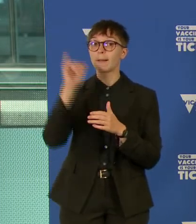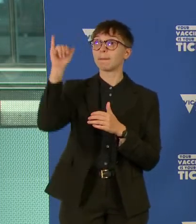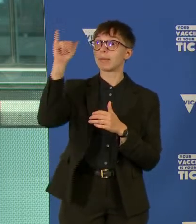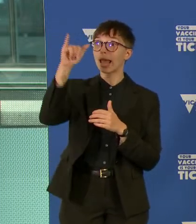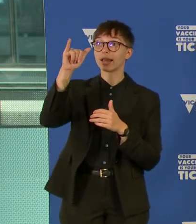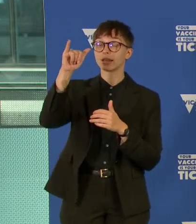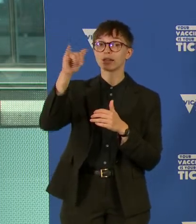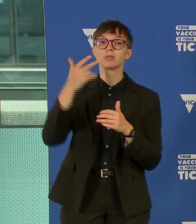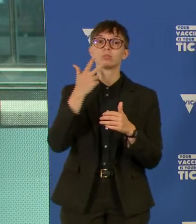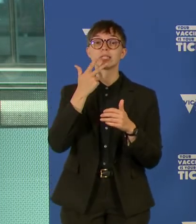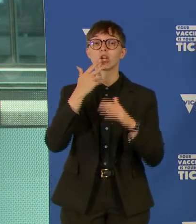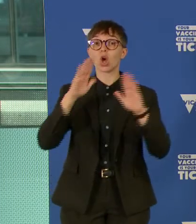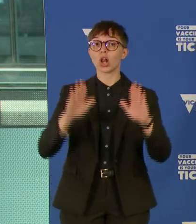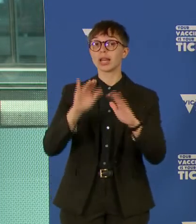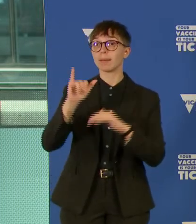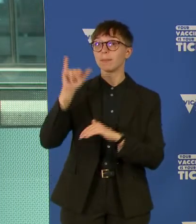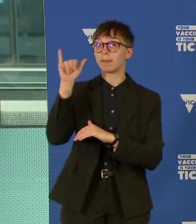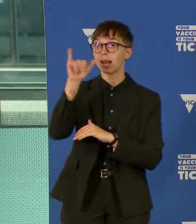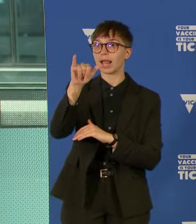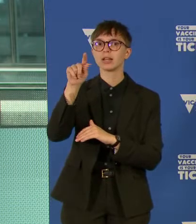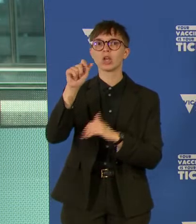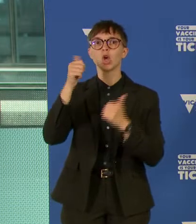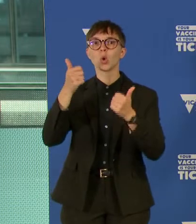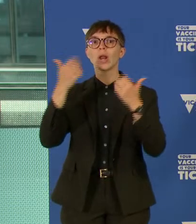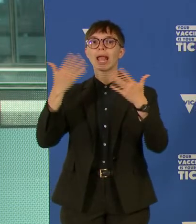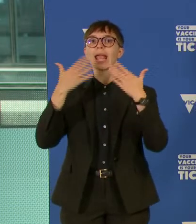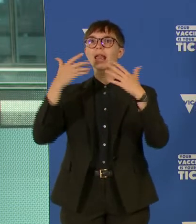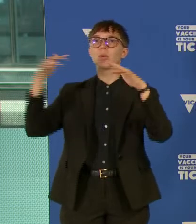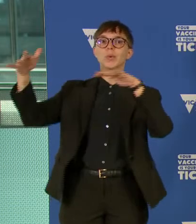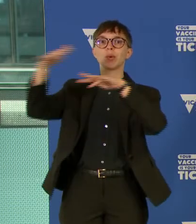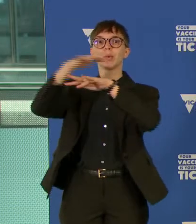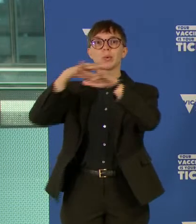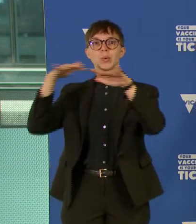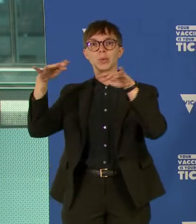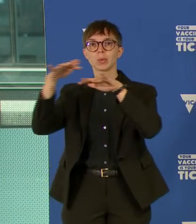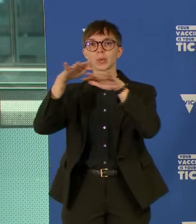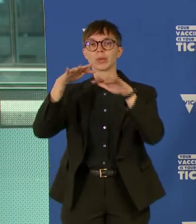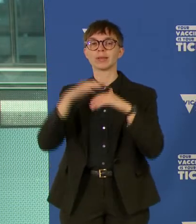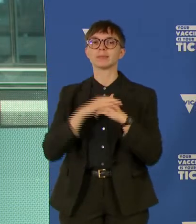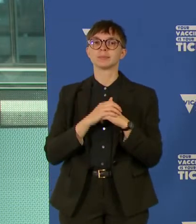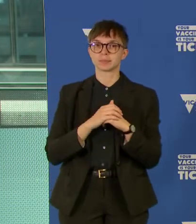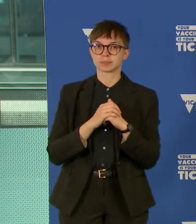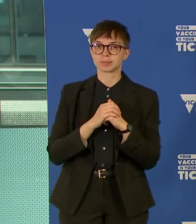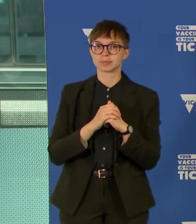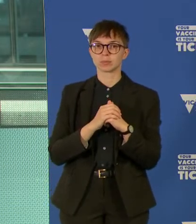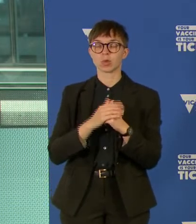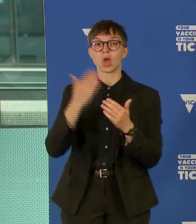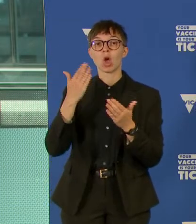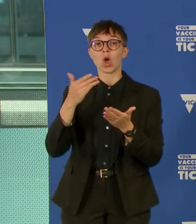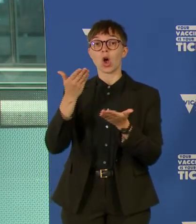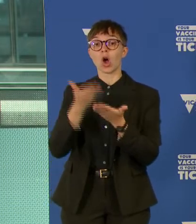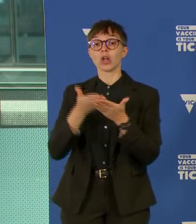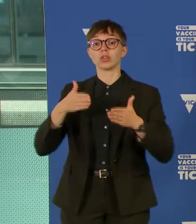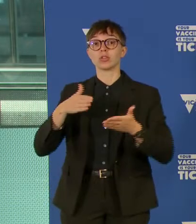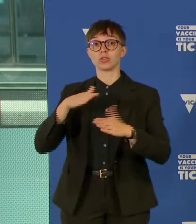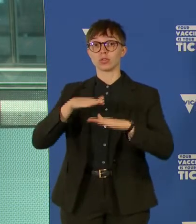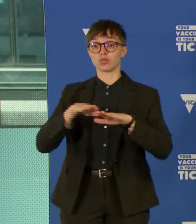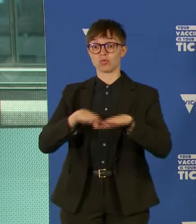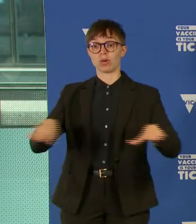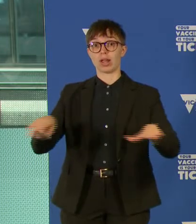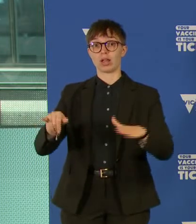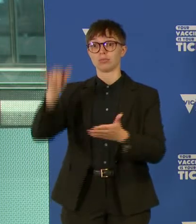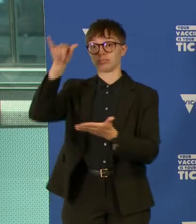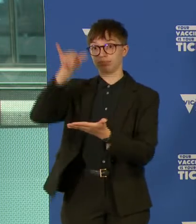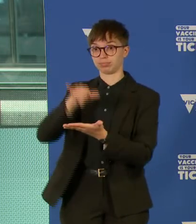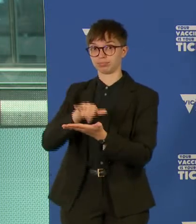you're actually on the tarmac, those CO2 levels go very high, above 2,000, which is a lot of rebreathing other